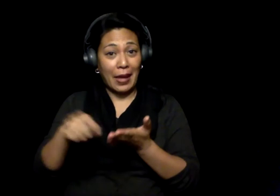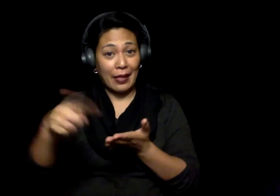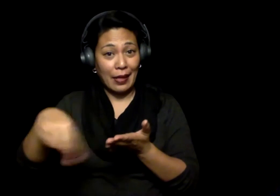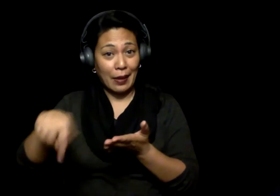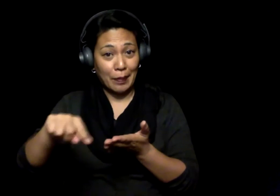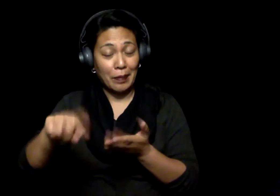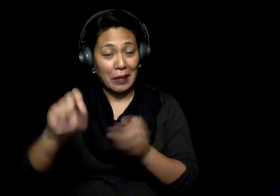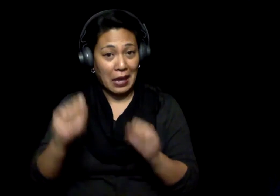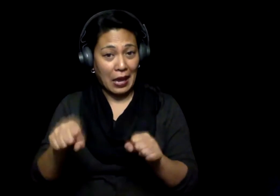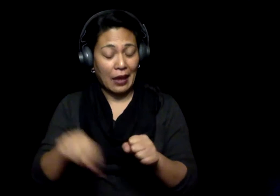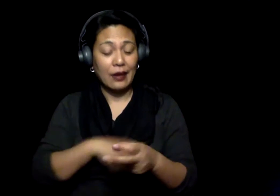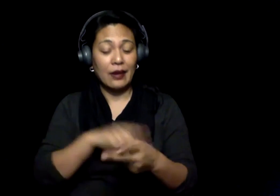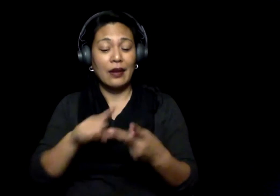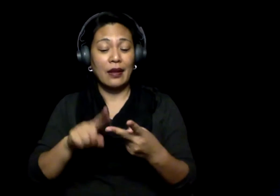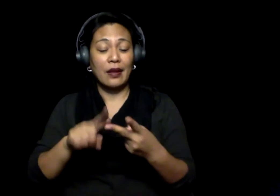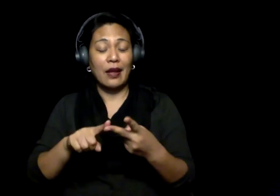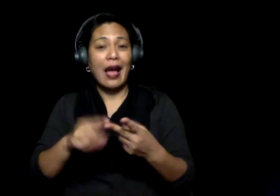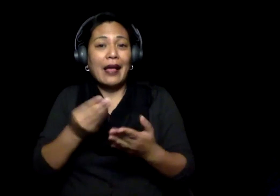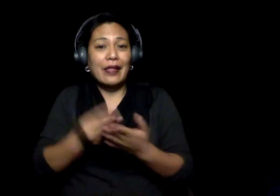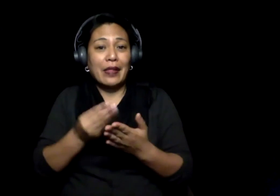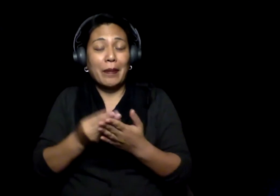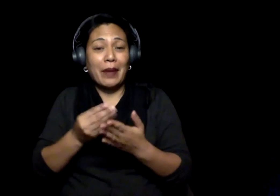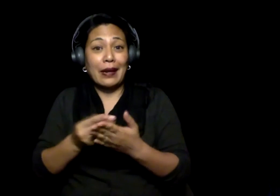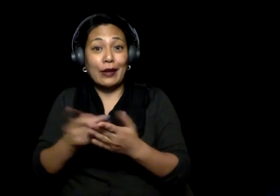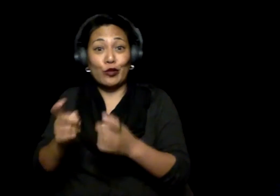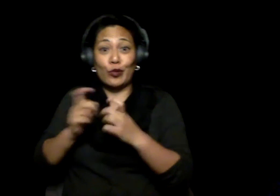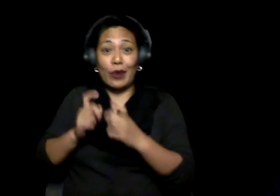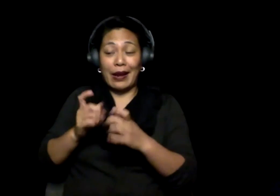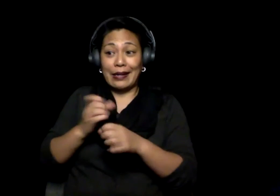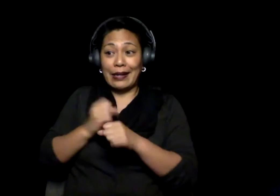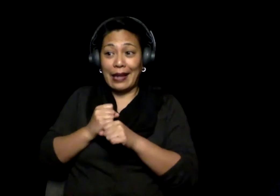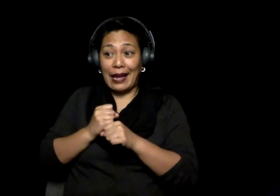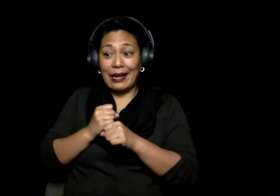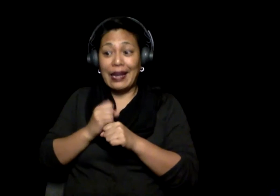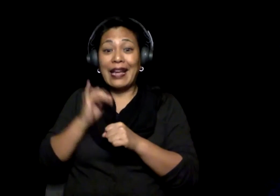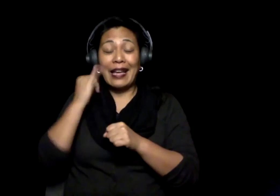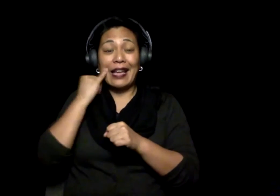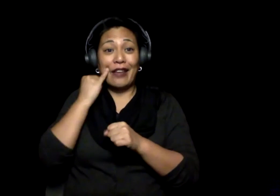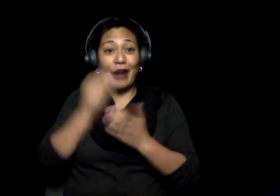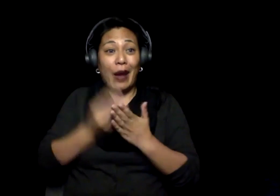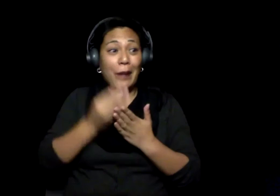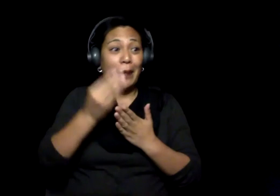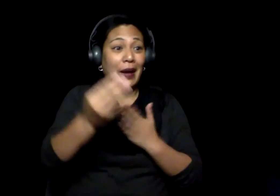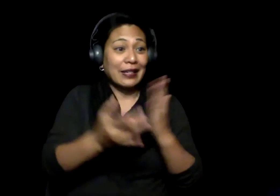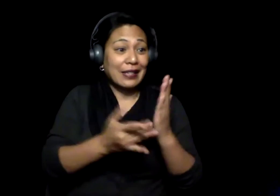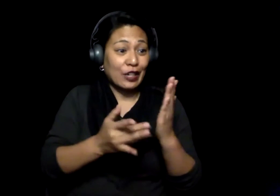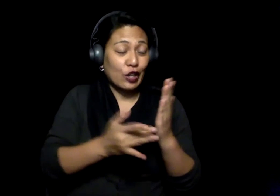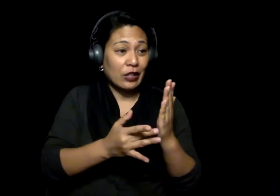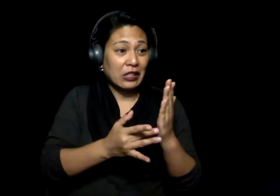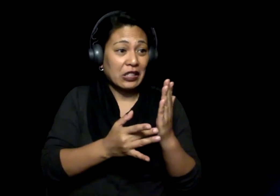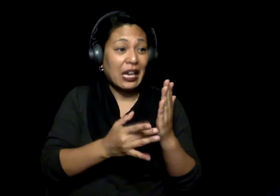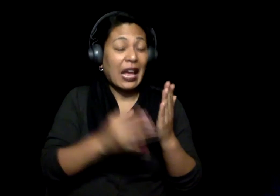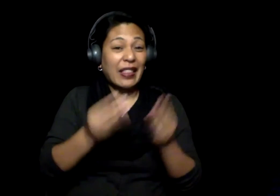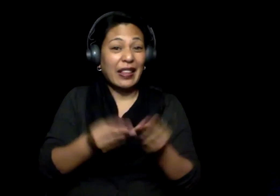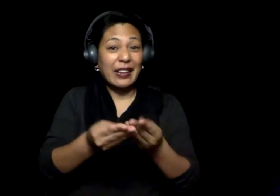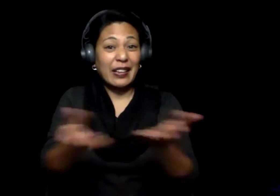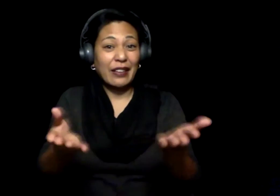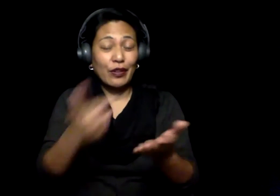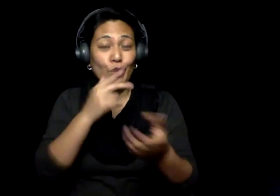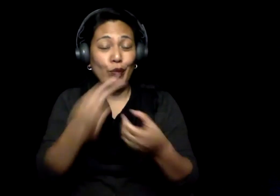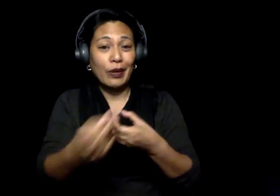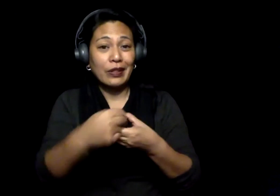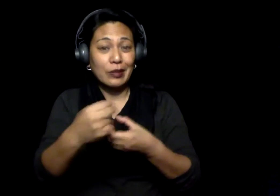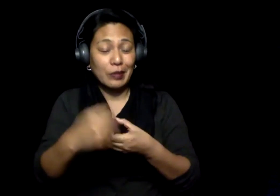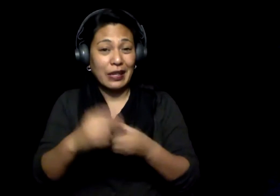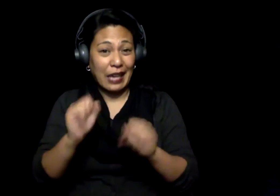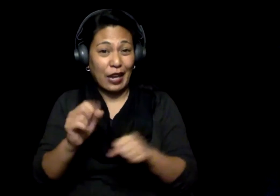to buy technology that participants then keep afterwards? Oh, these are great questions. You absolutely can pay